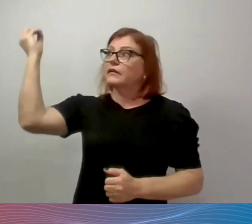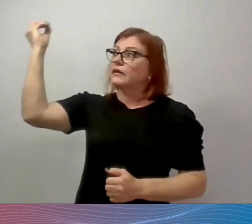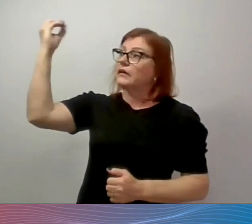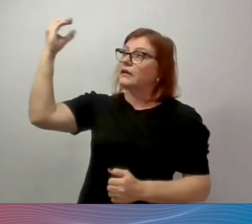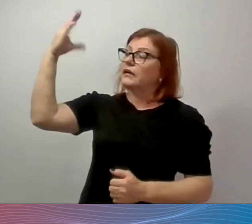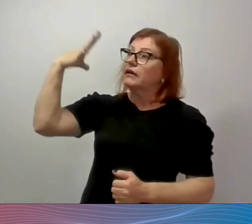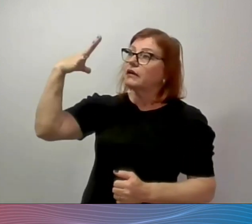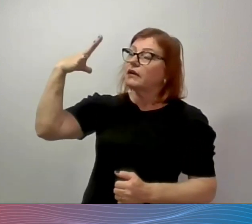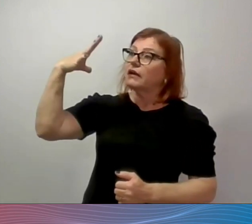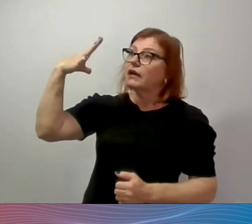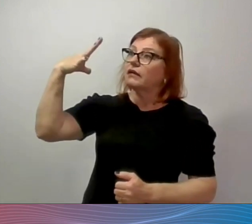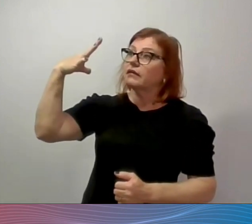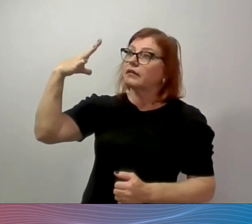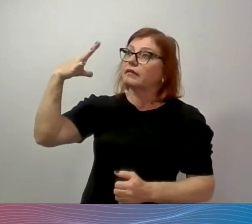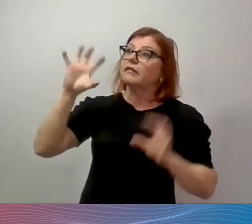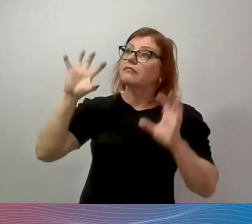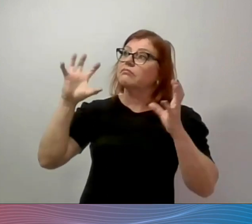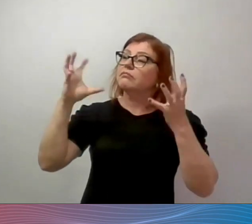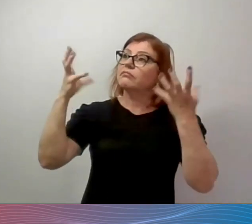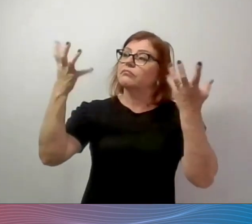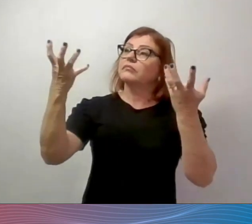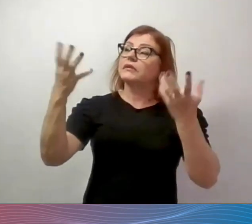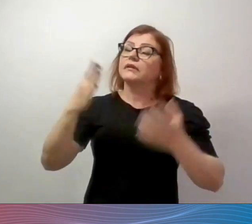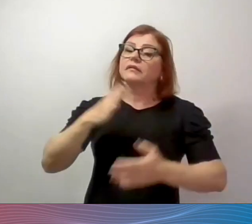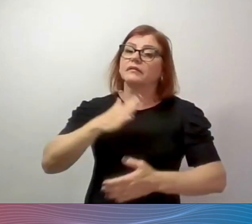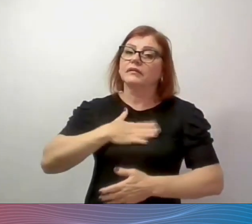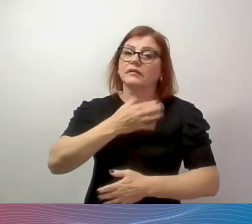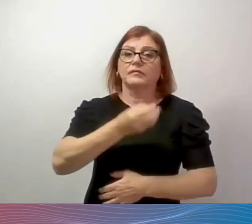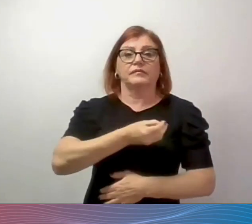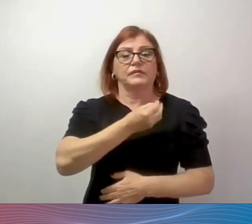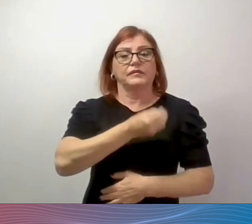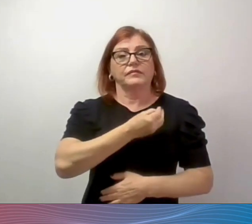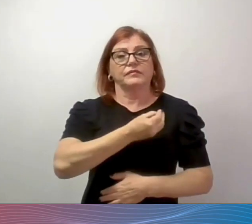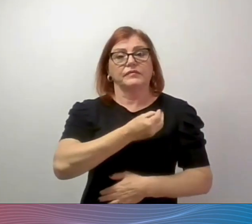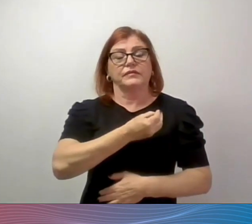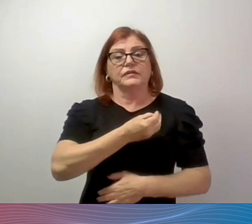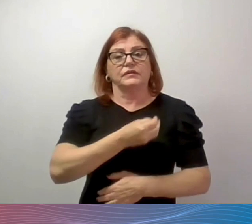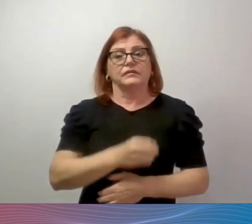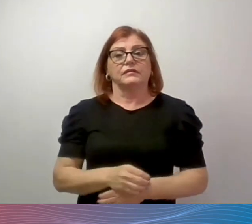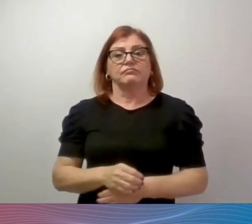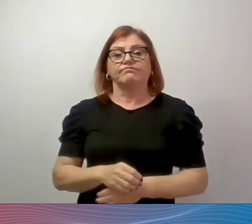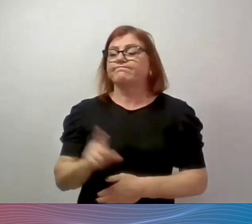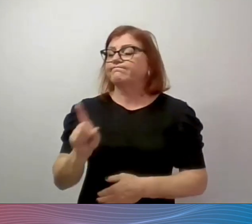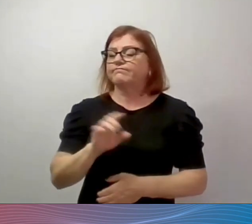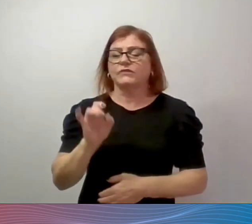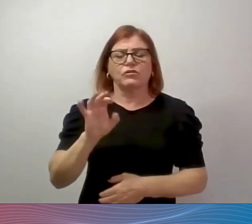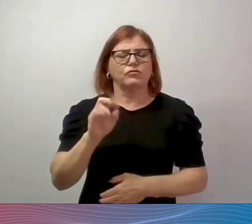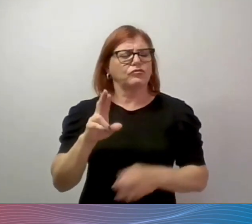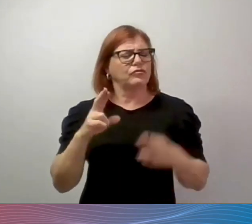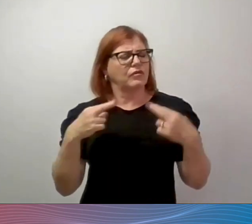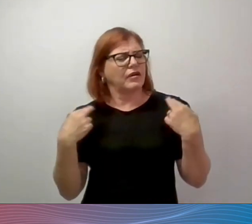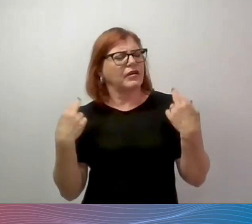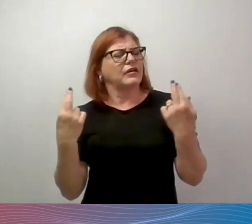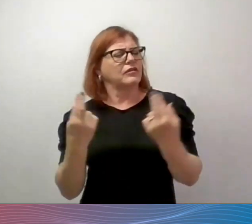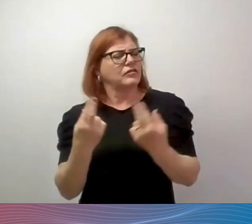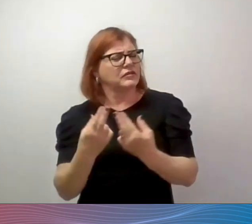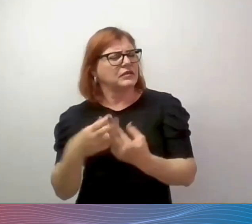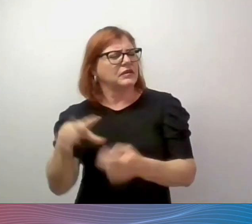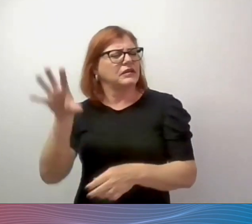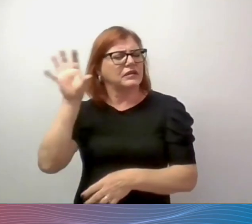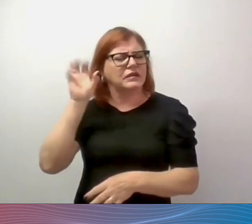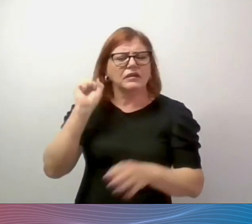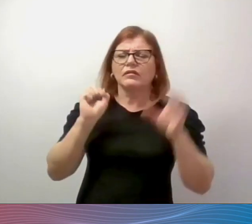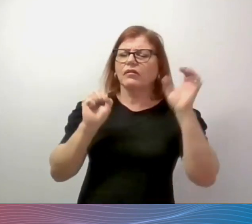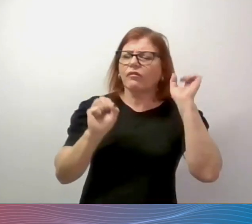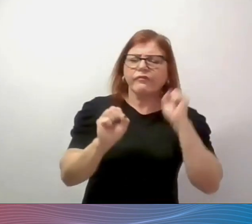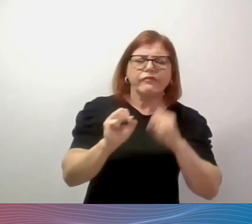ser, so in order for grace to have an effect in your being, não é só vir para a reunião, ouvir um pouco de palavra e tirar um pouco de soneca e vai